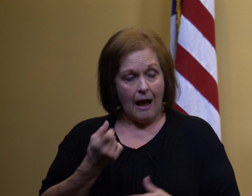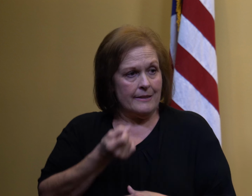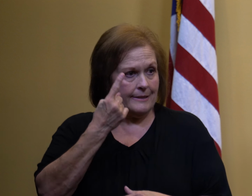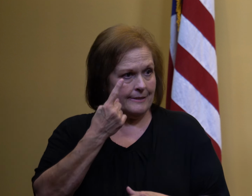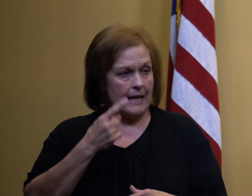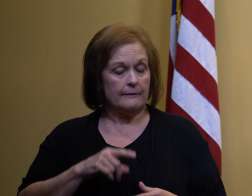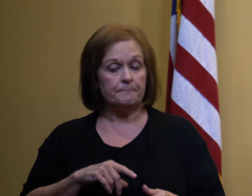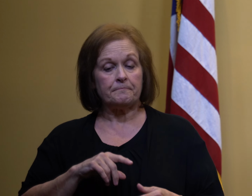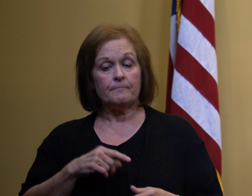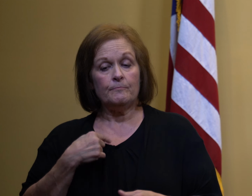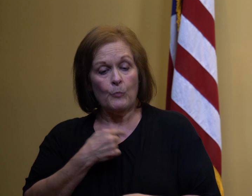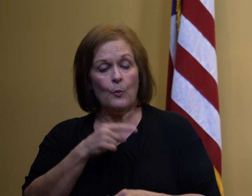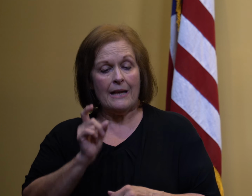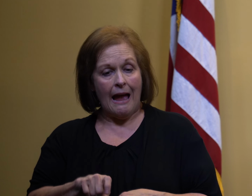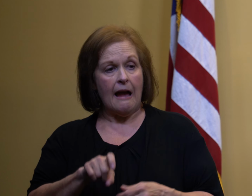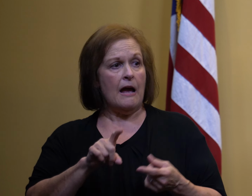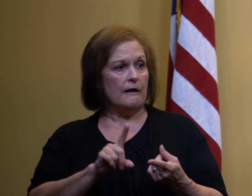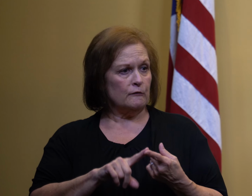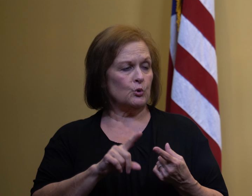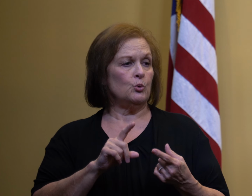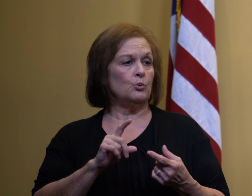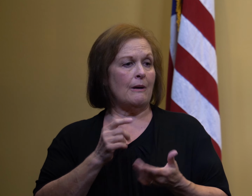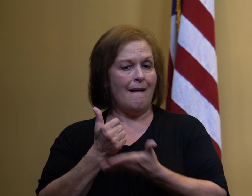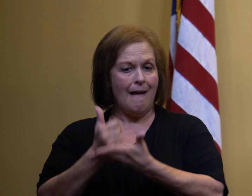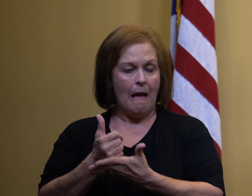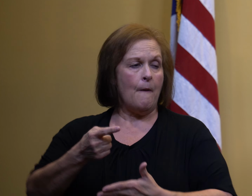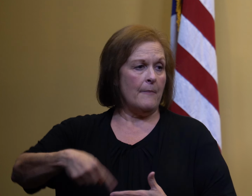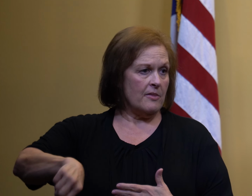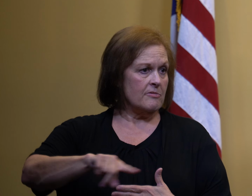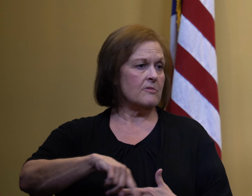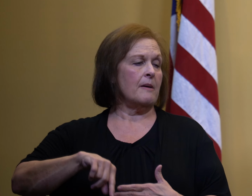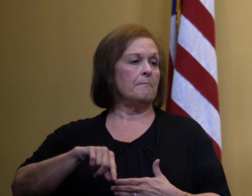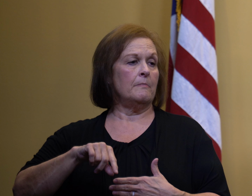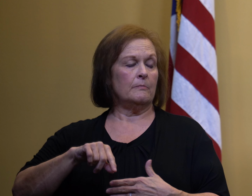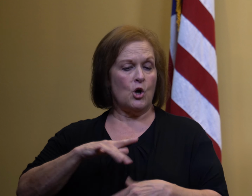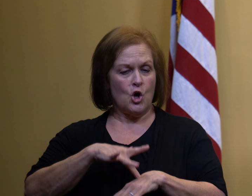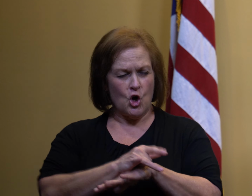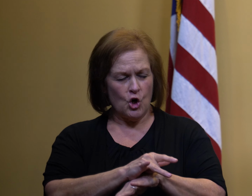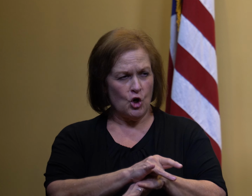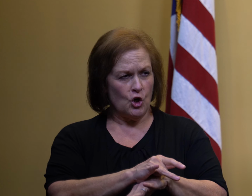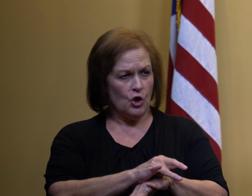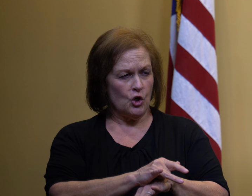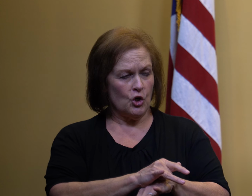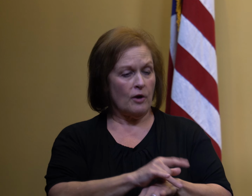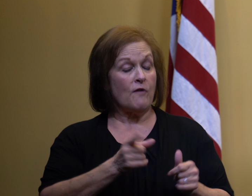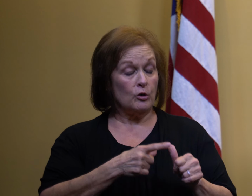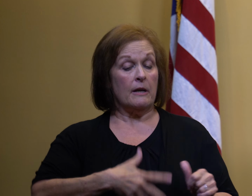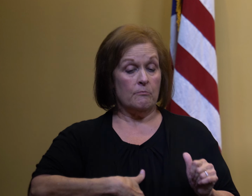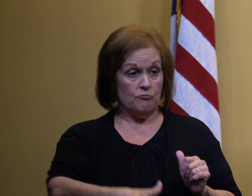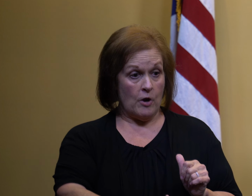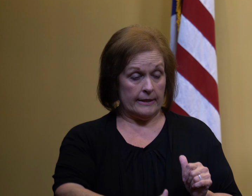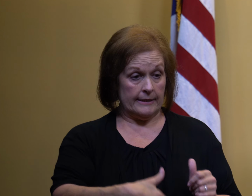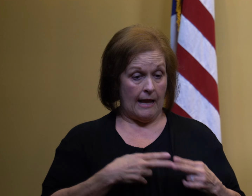you mean connect the dots, this is how this city is connecting those dots from early learning, first from maternal care and